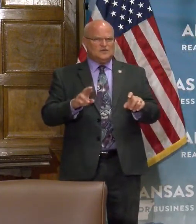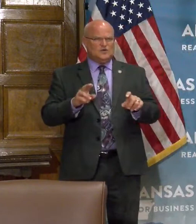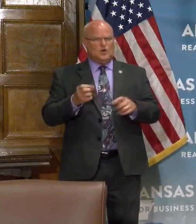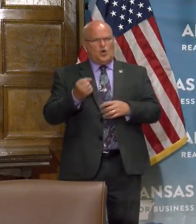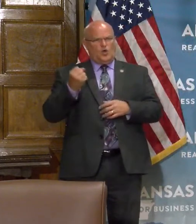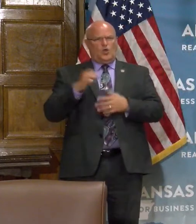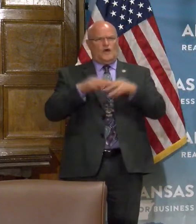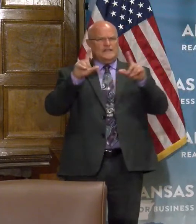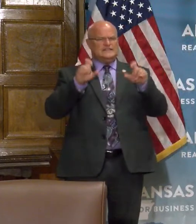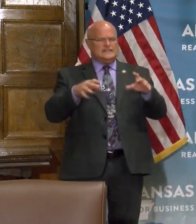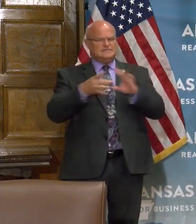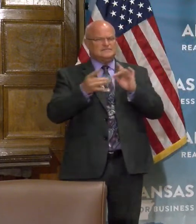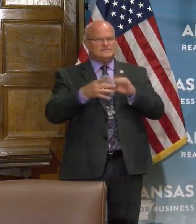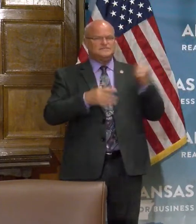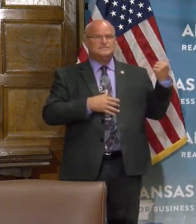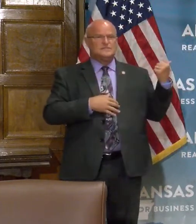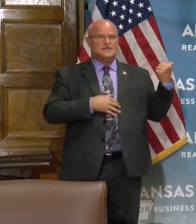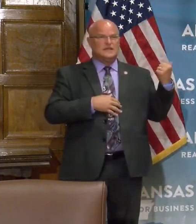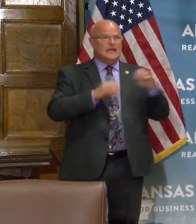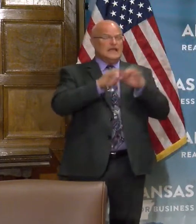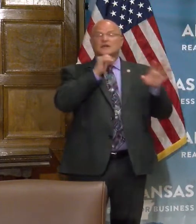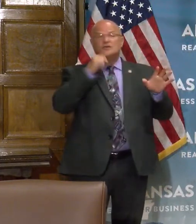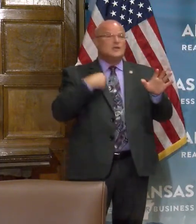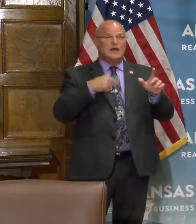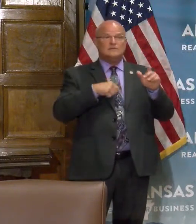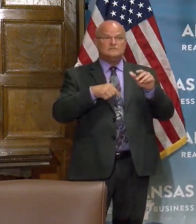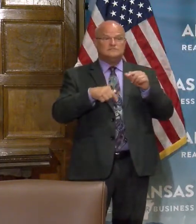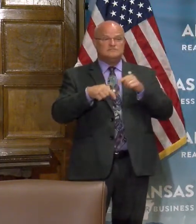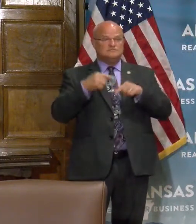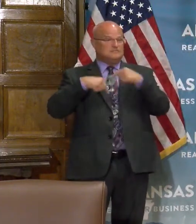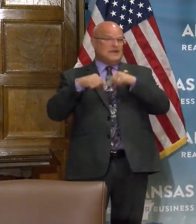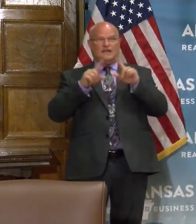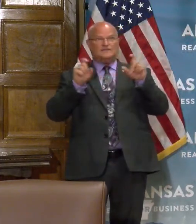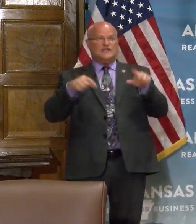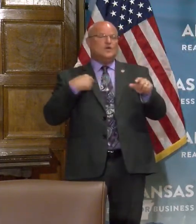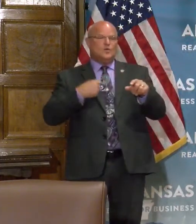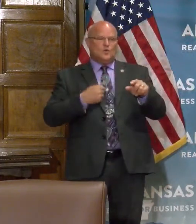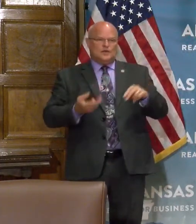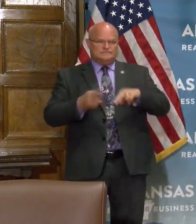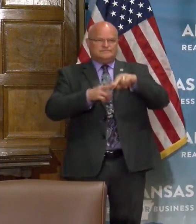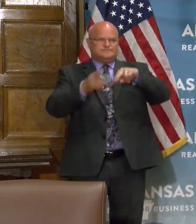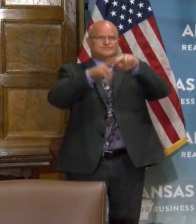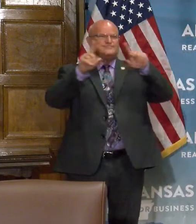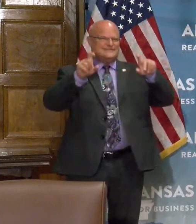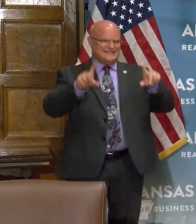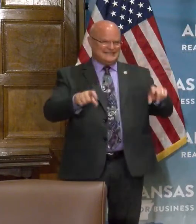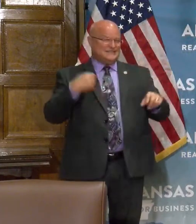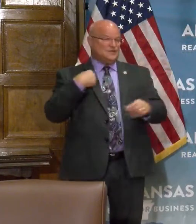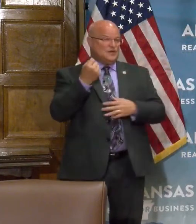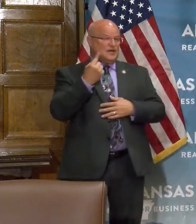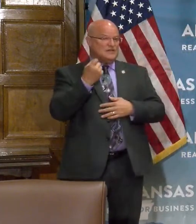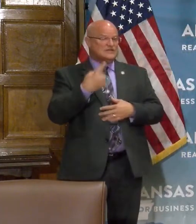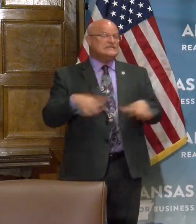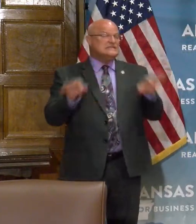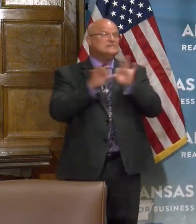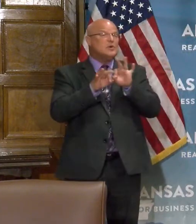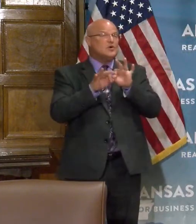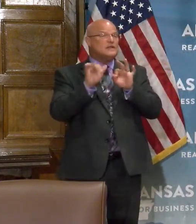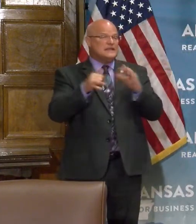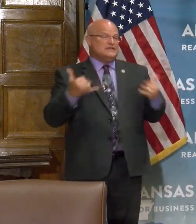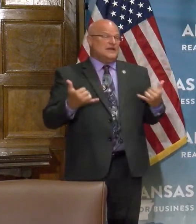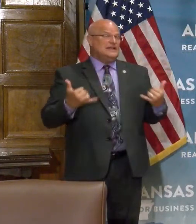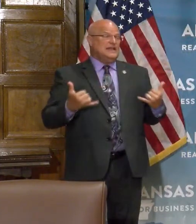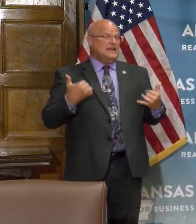holding back on that? Well, clearly, we're not backing off testing. We are accelerating our testing. We understand how important that